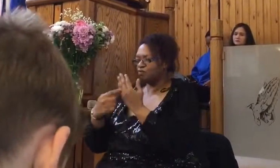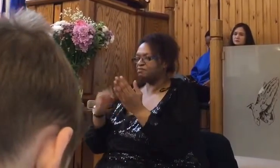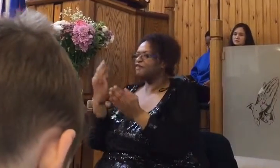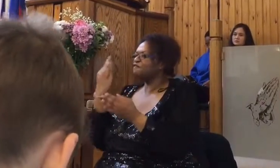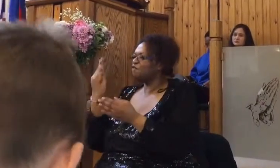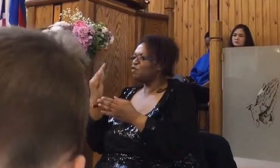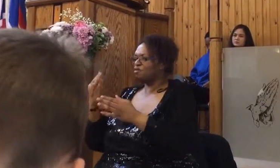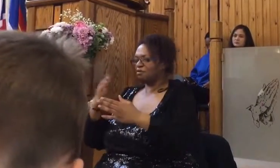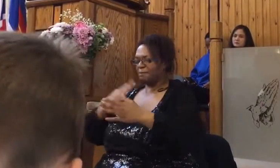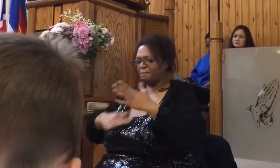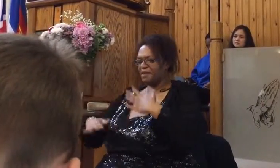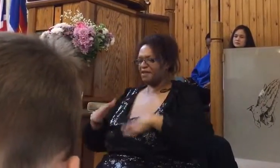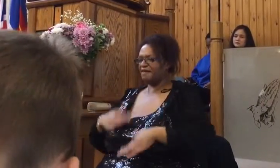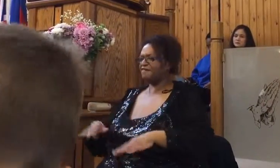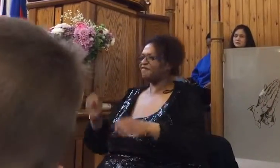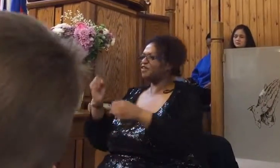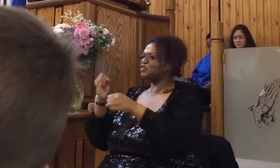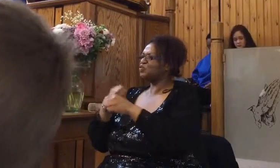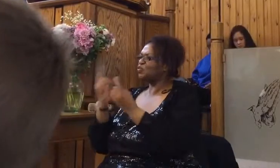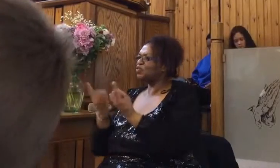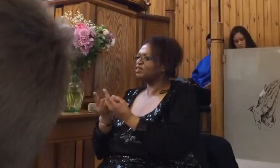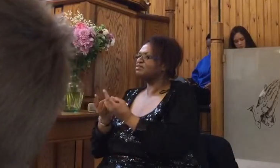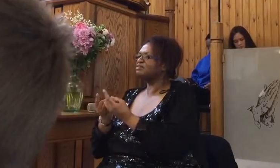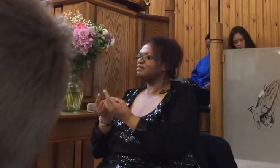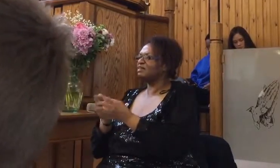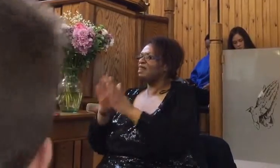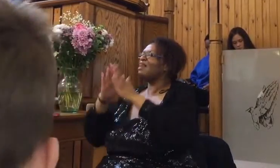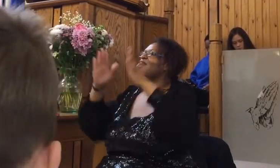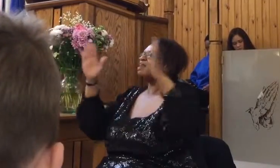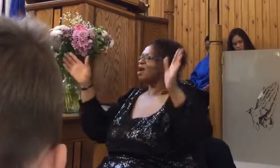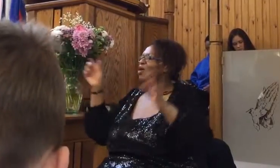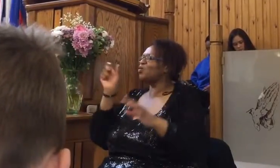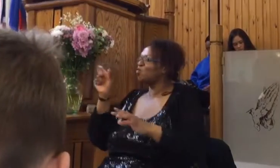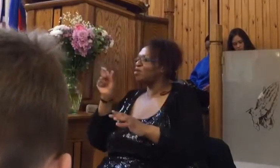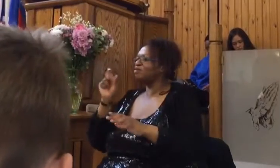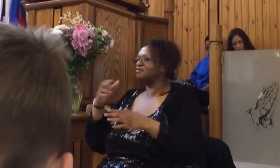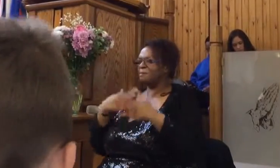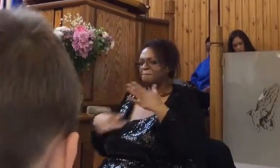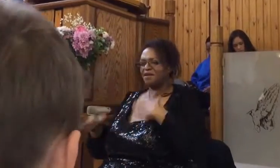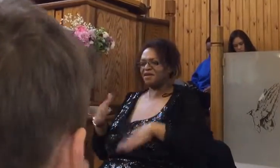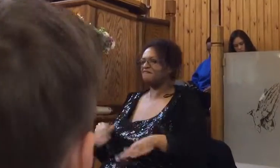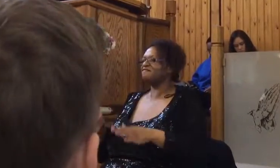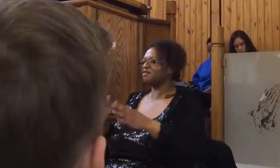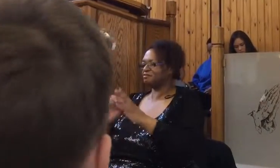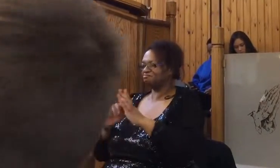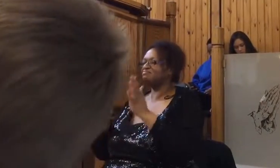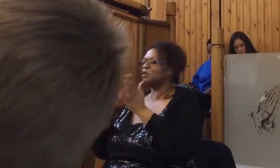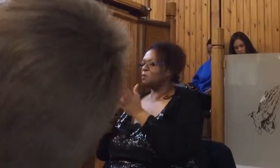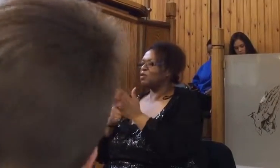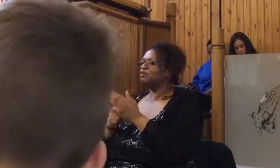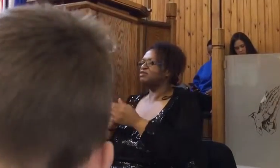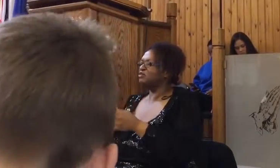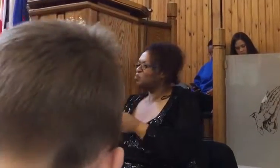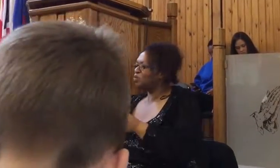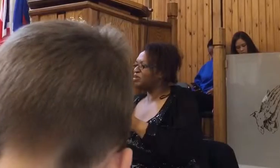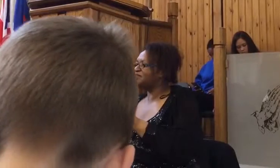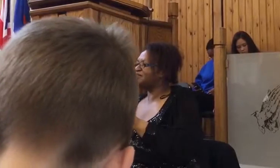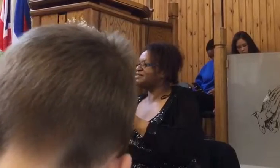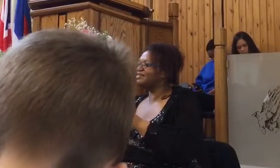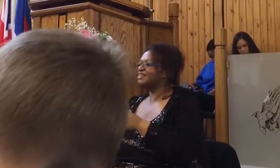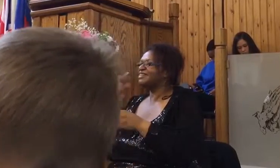actions speak louder than our words. So if you start going preaching something else whilst you're acting saying something else,